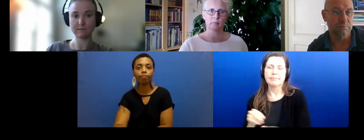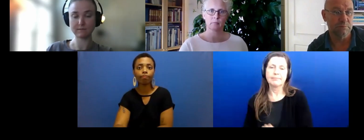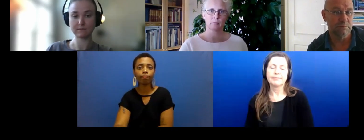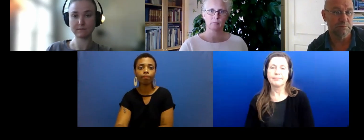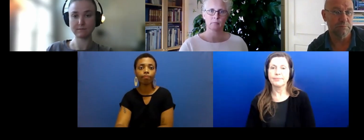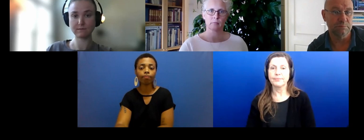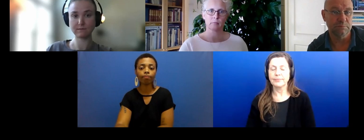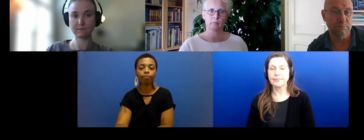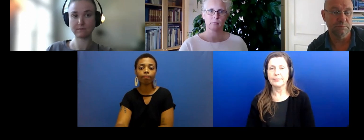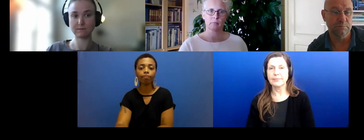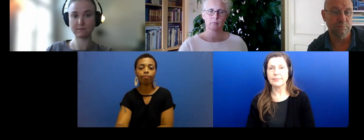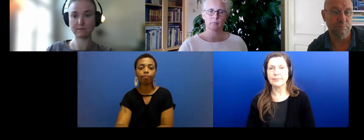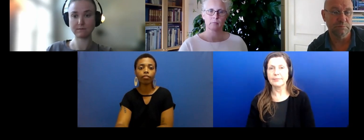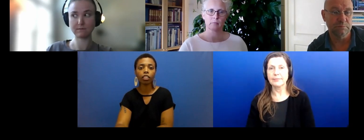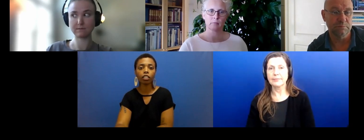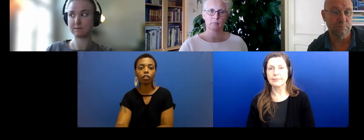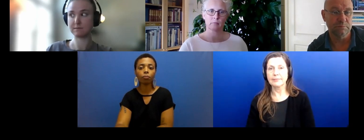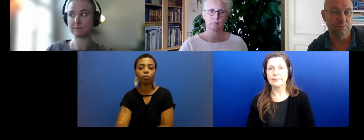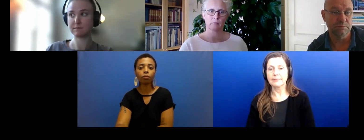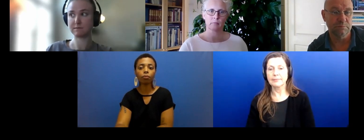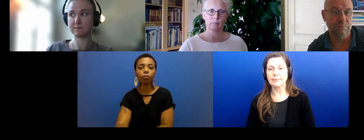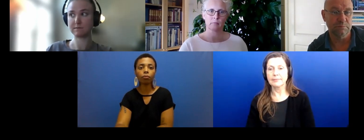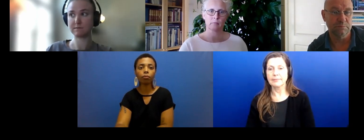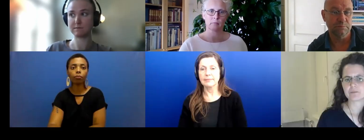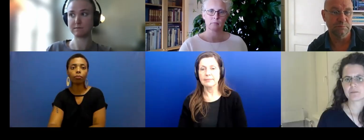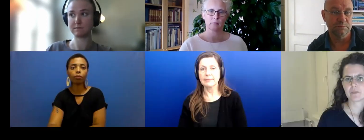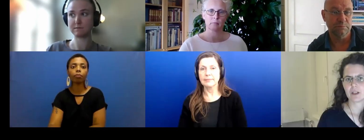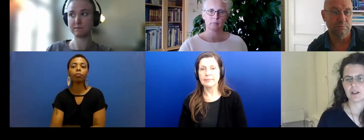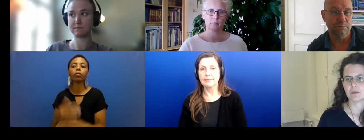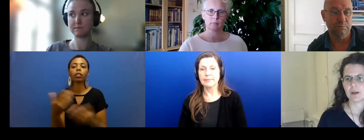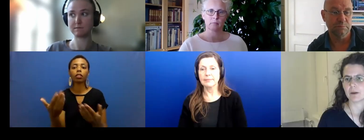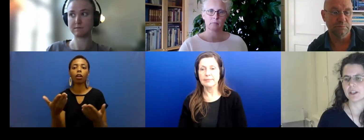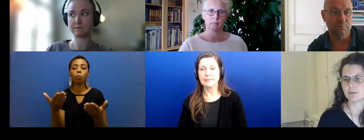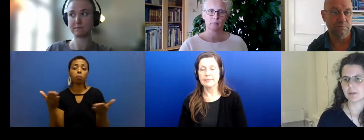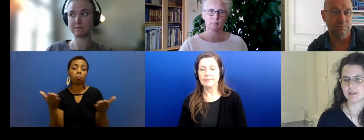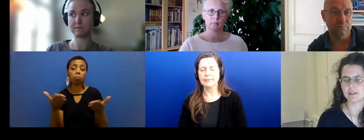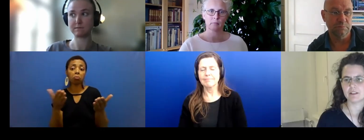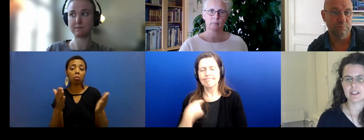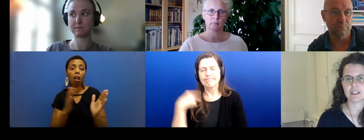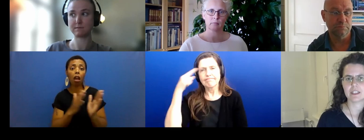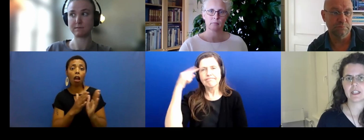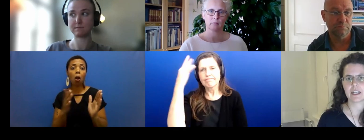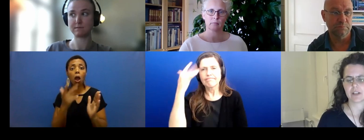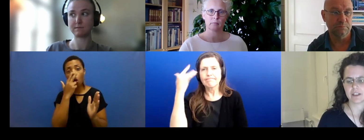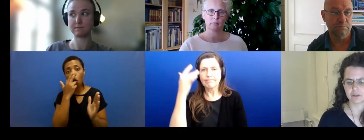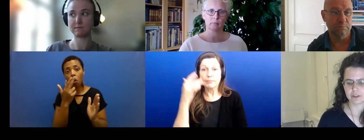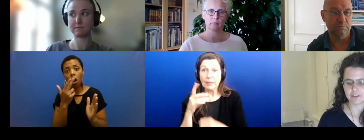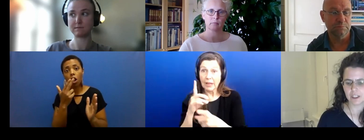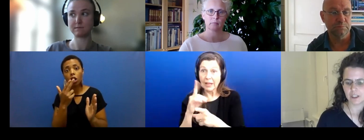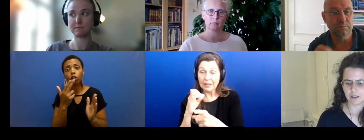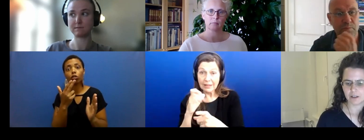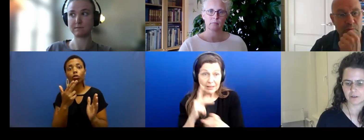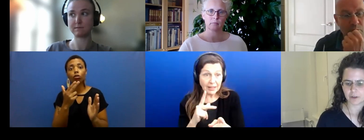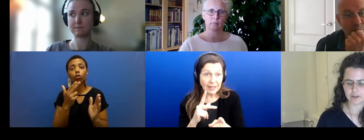And for instance, I'm thinking maybe Dick and Erik have ideas on